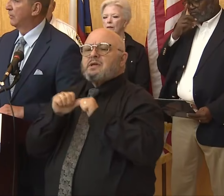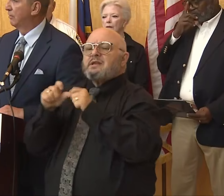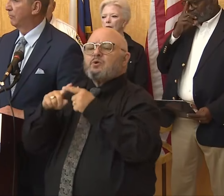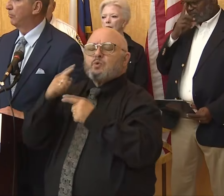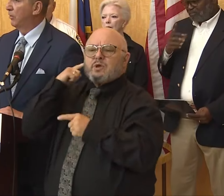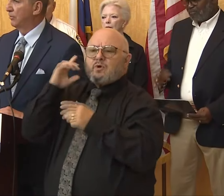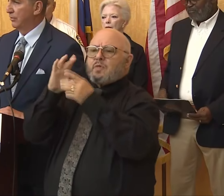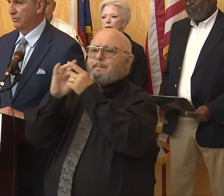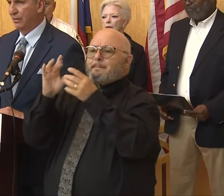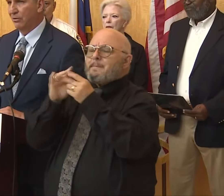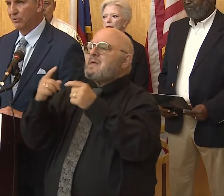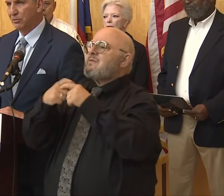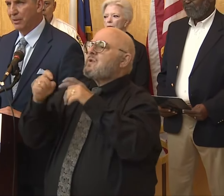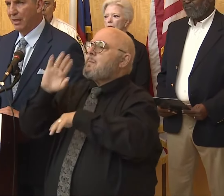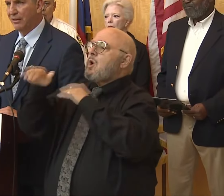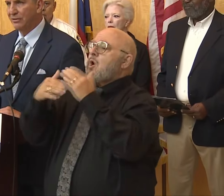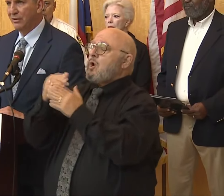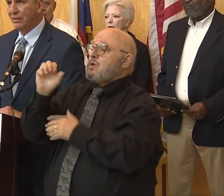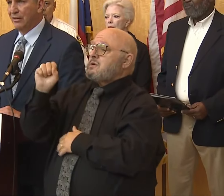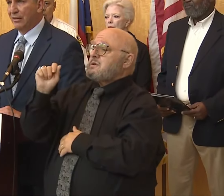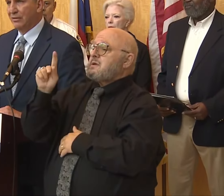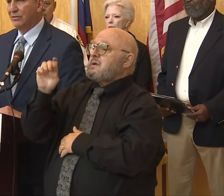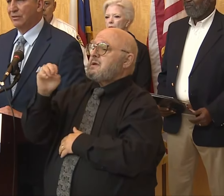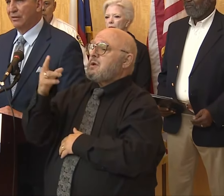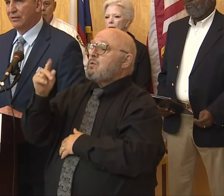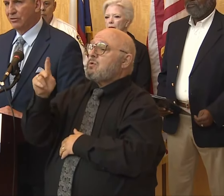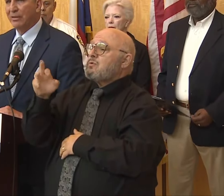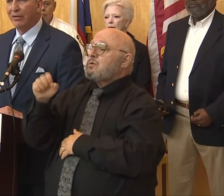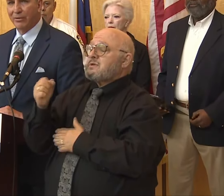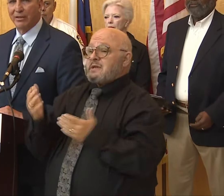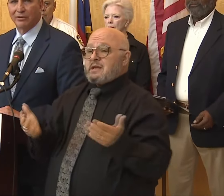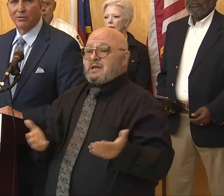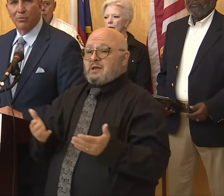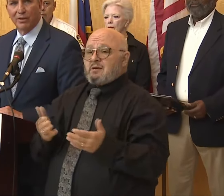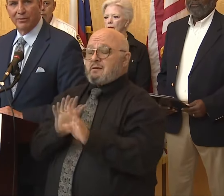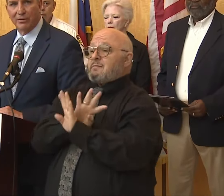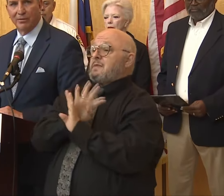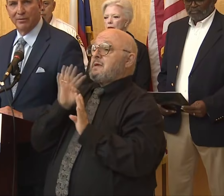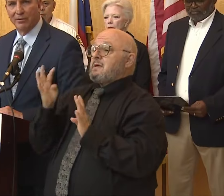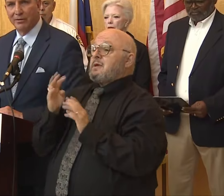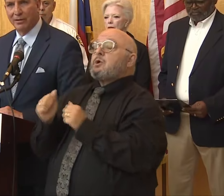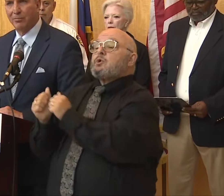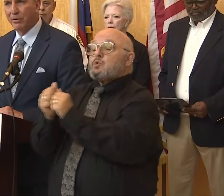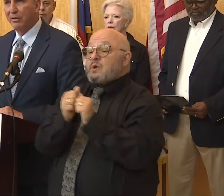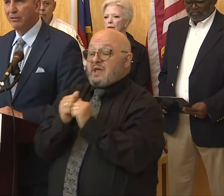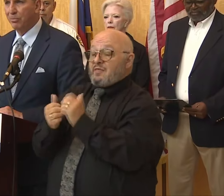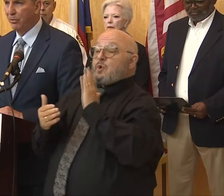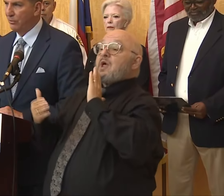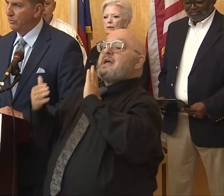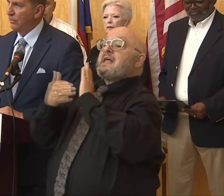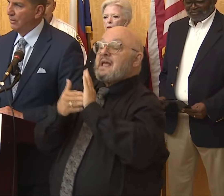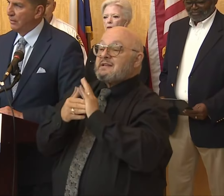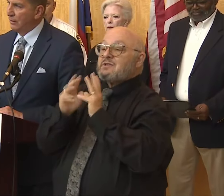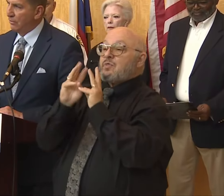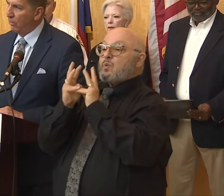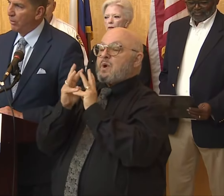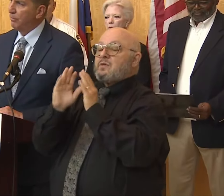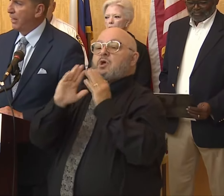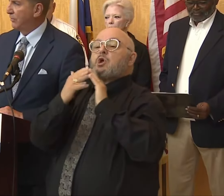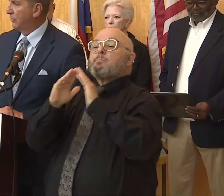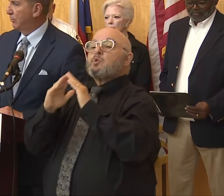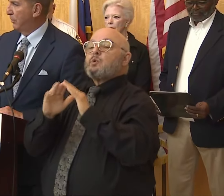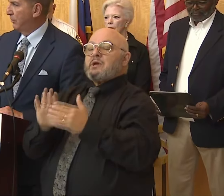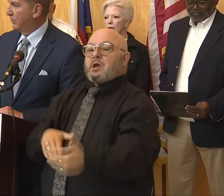messages from all of the stakeholders behind us is together against the weather, the community approach, the